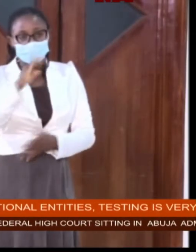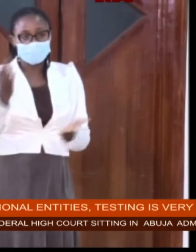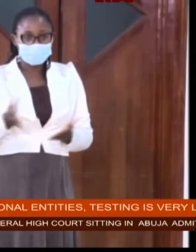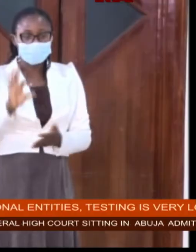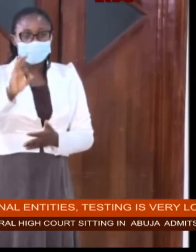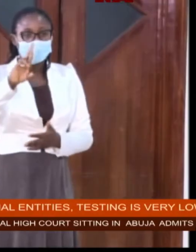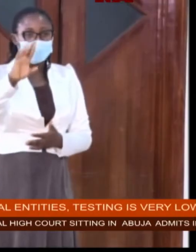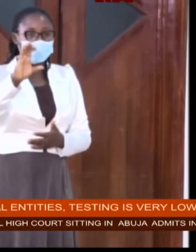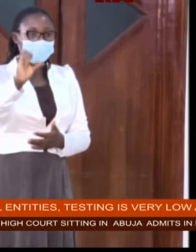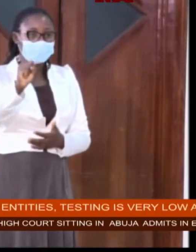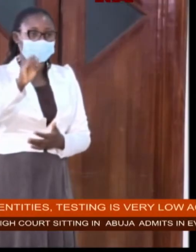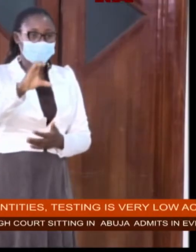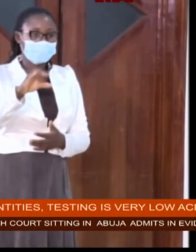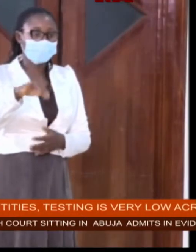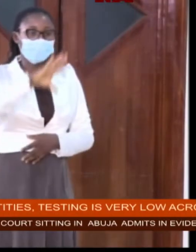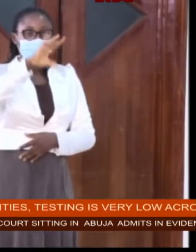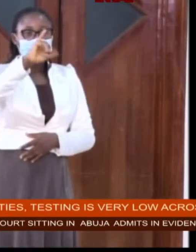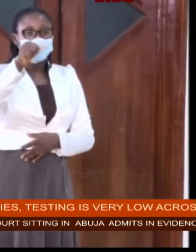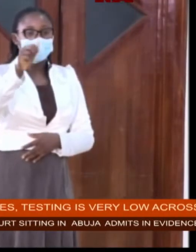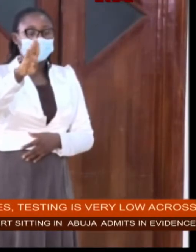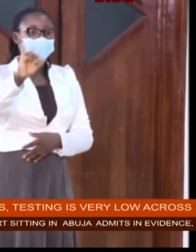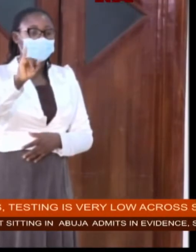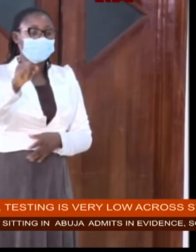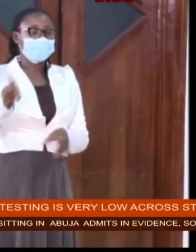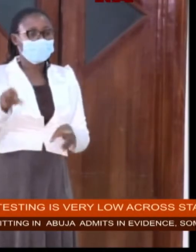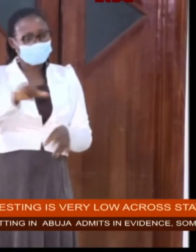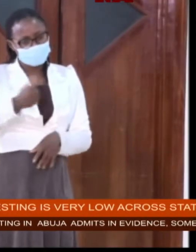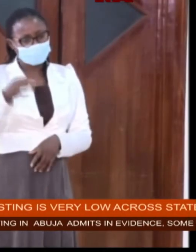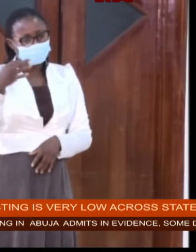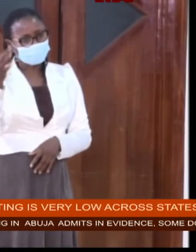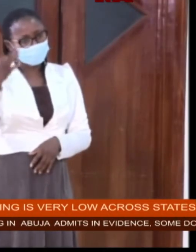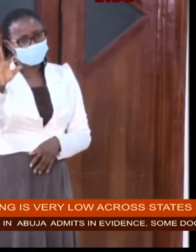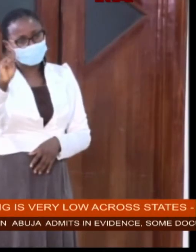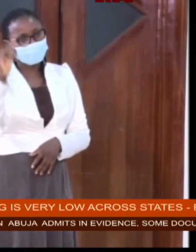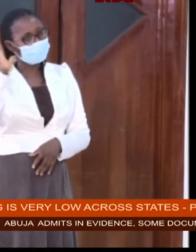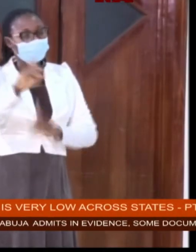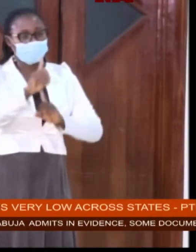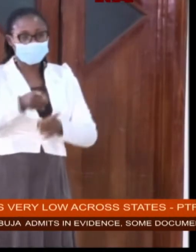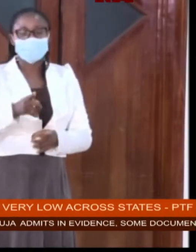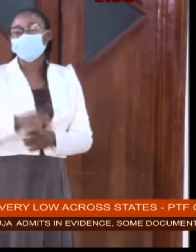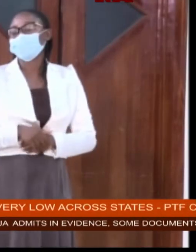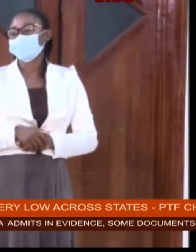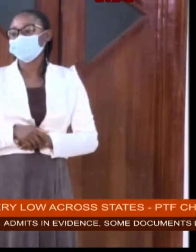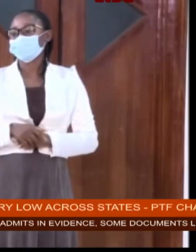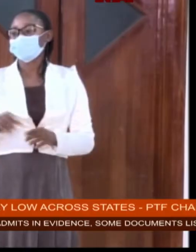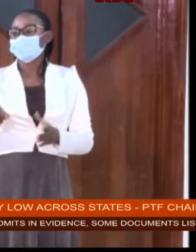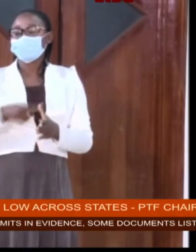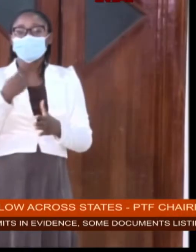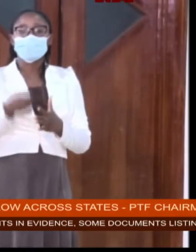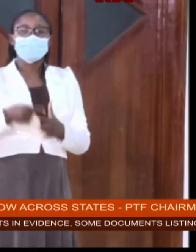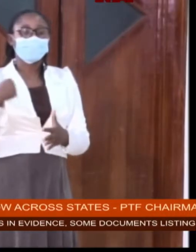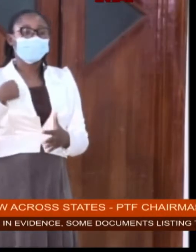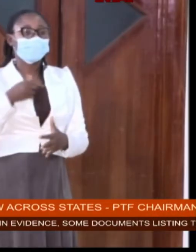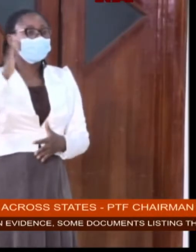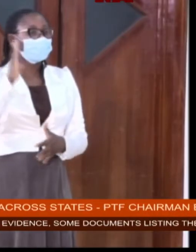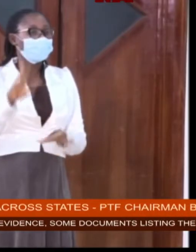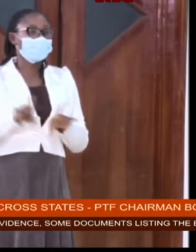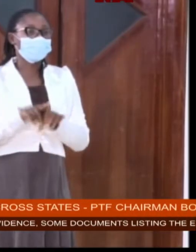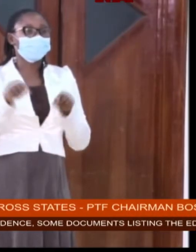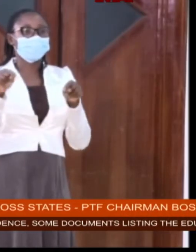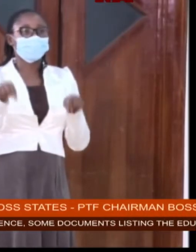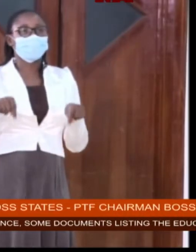Jabi. Any of them could look at the question. Then we would also